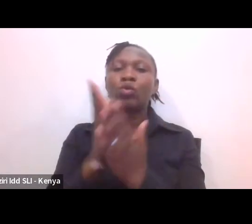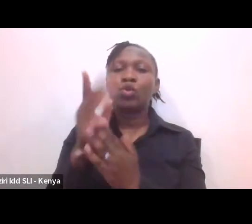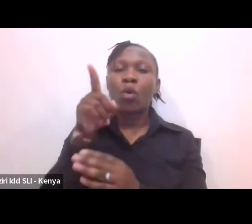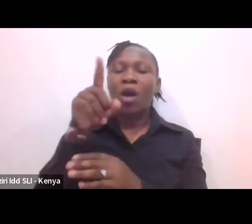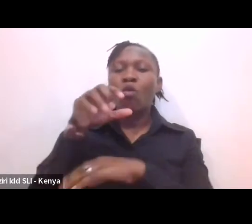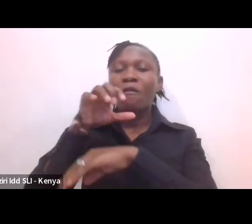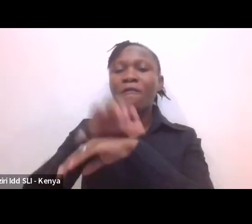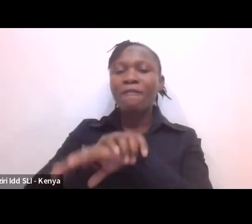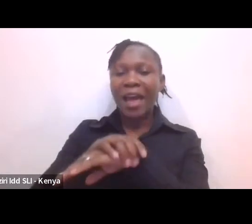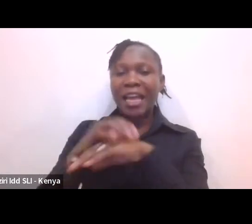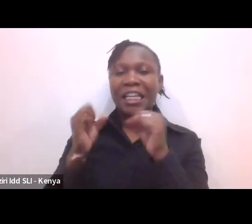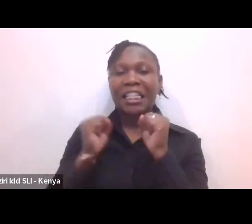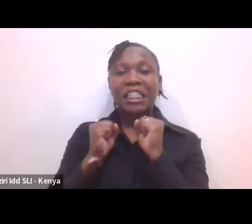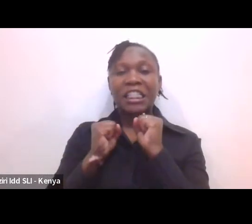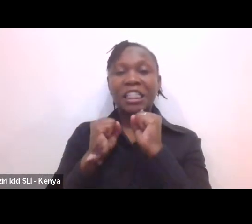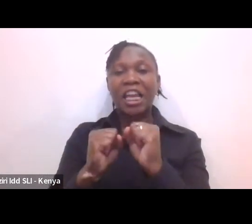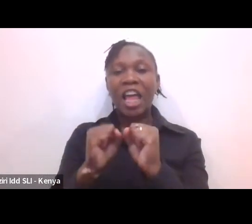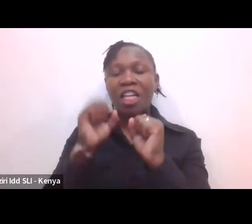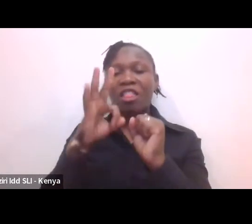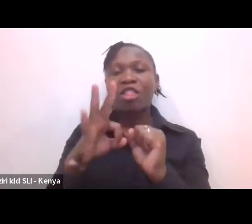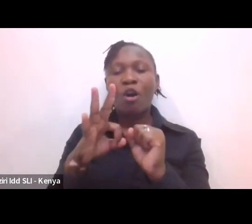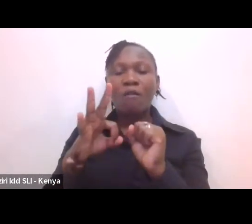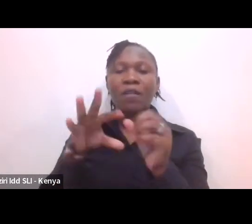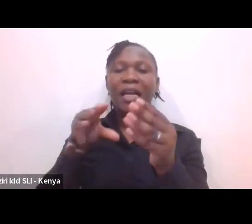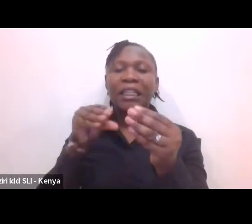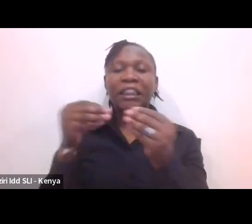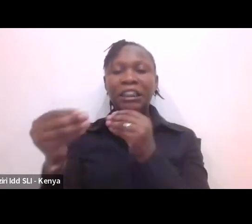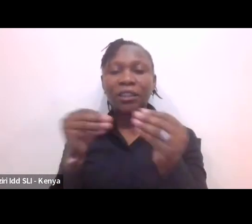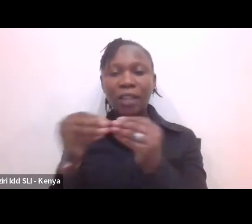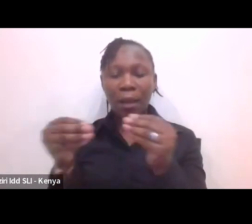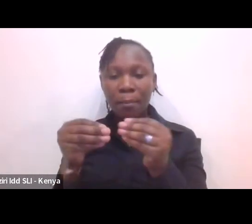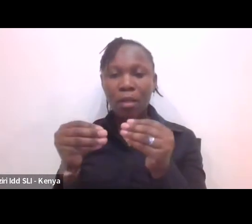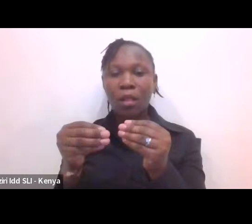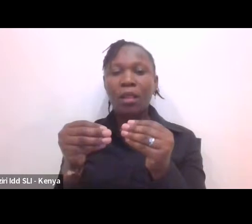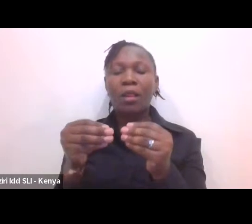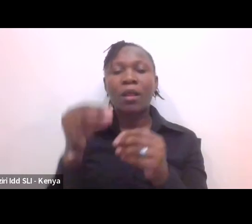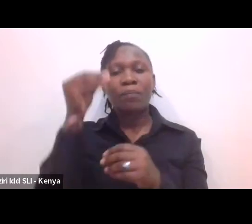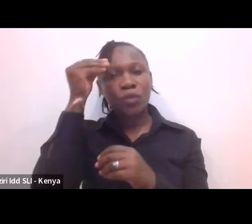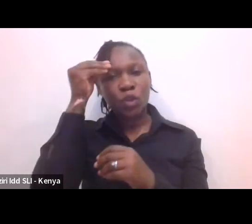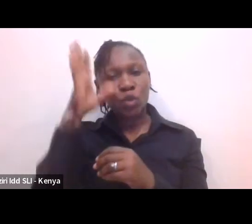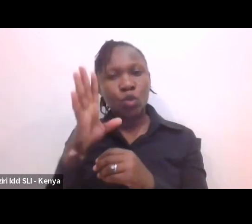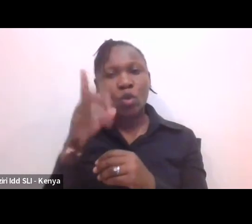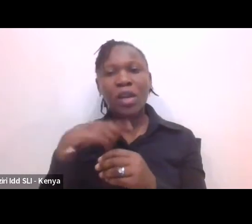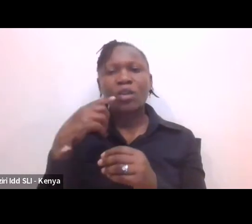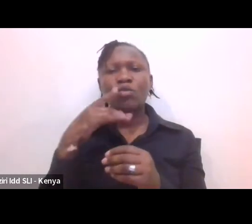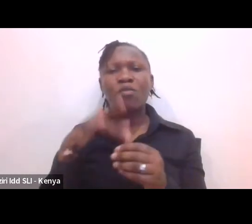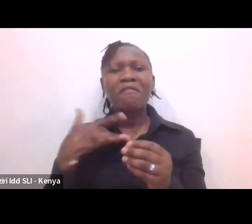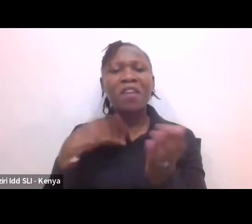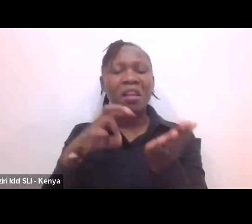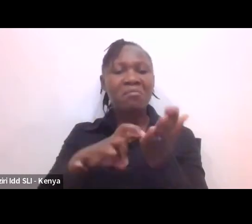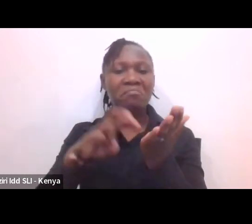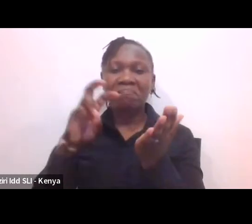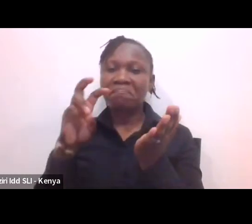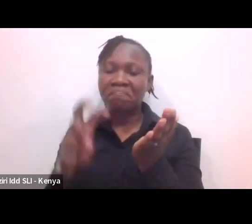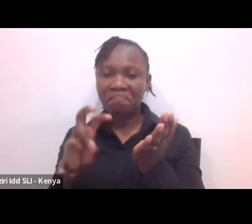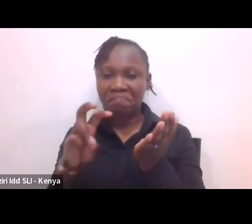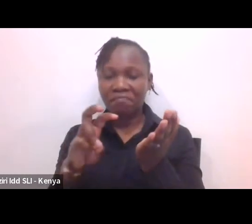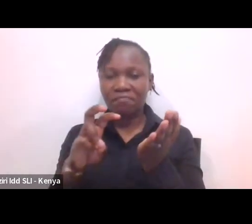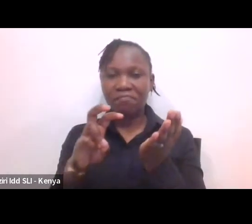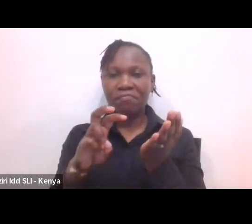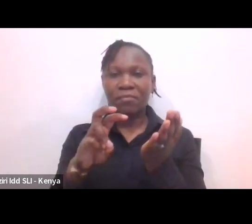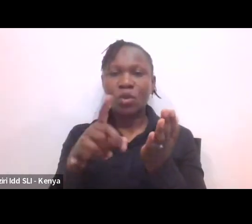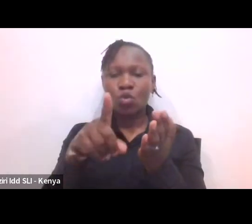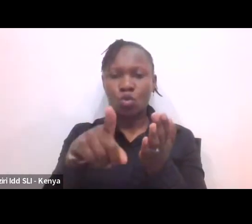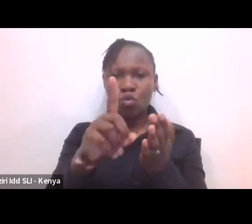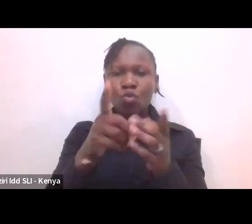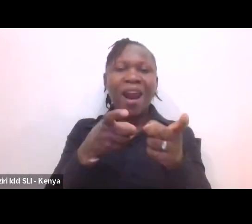strengths of a disabled, disadvantaged SEN student and drive those strengths forward.